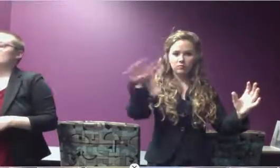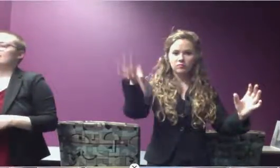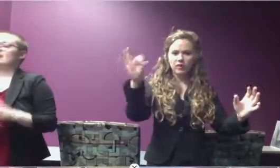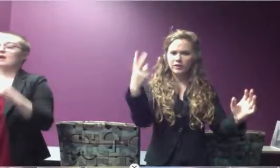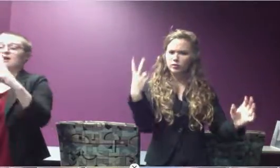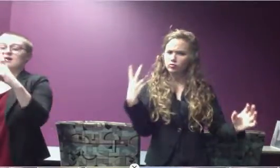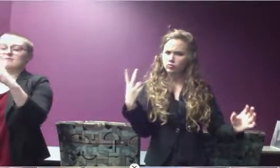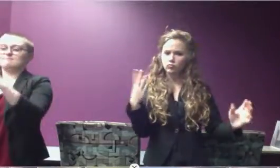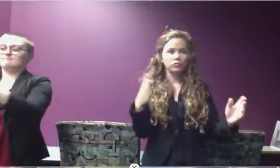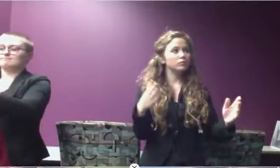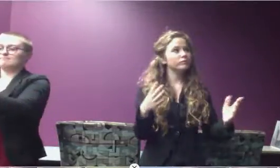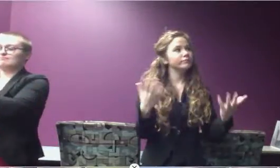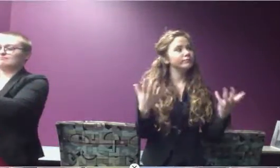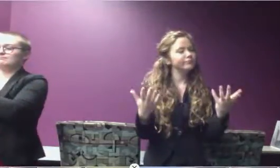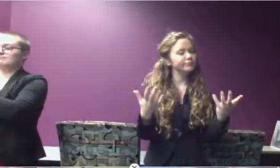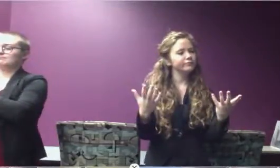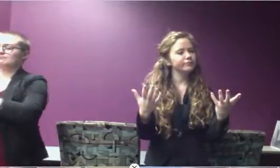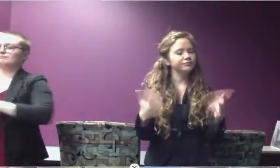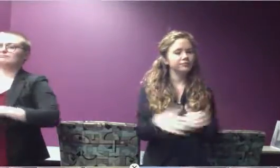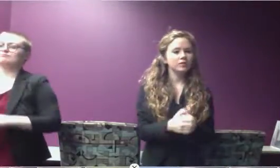So